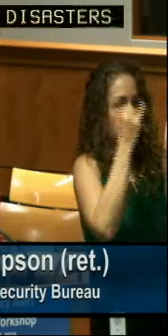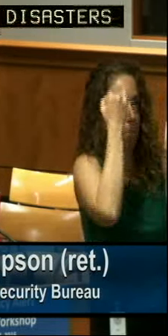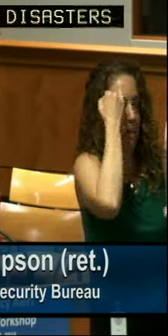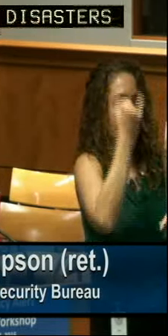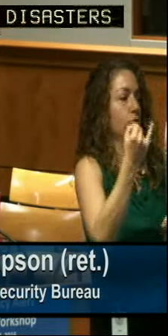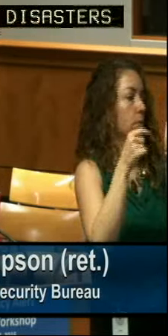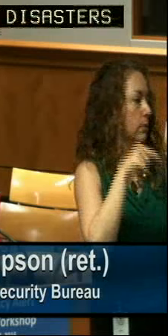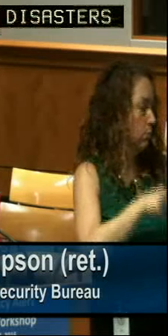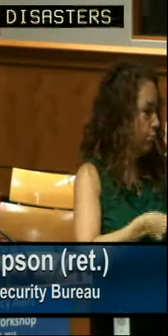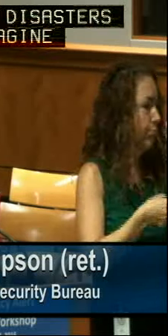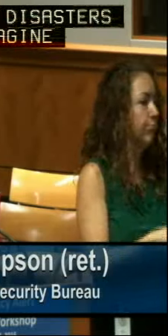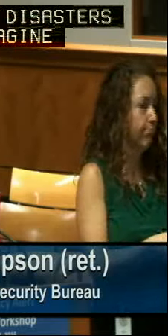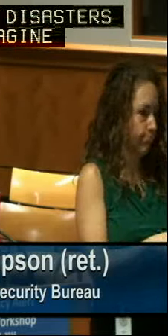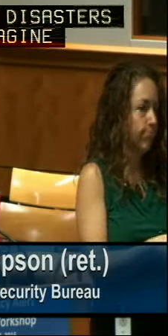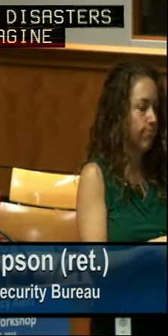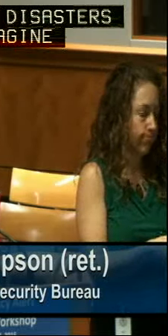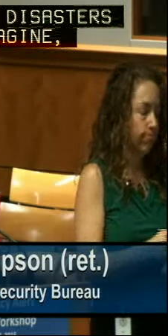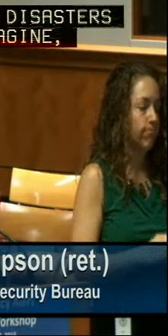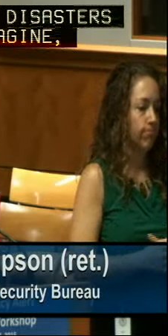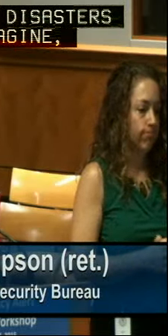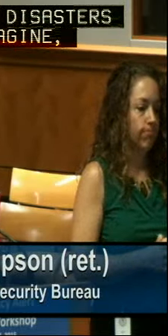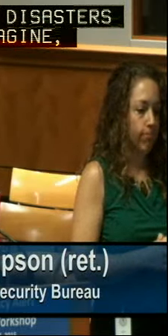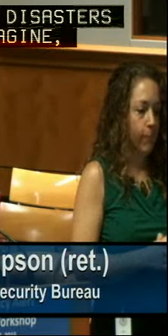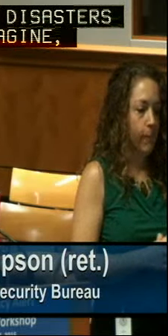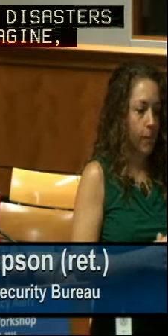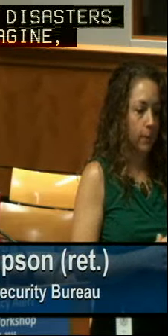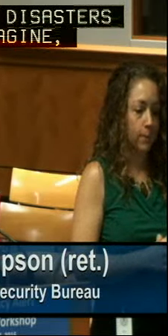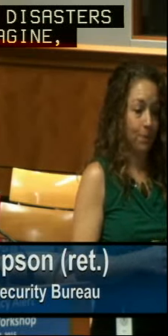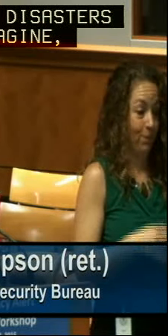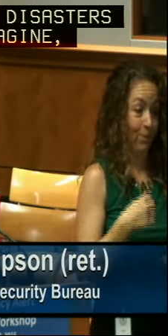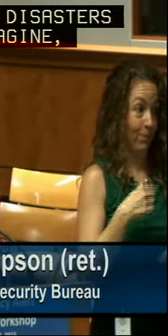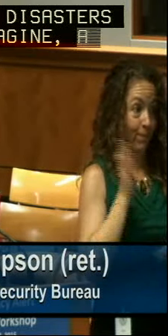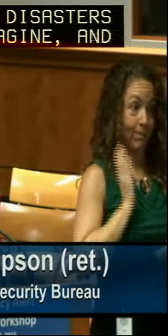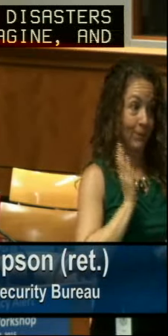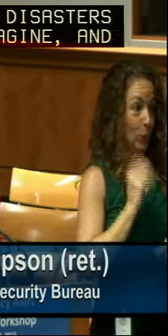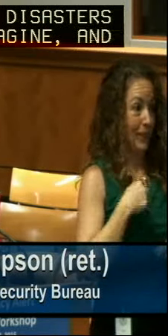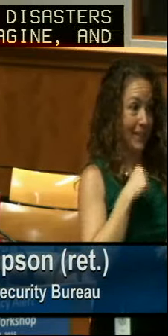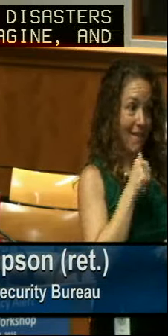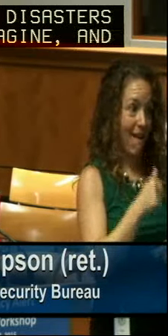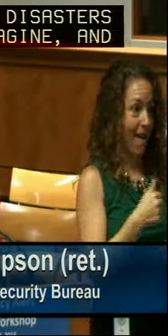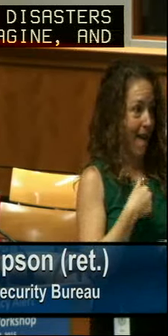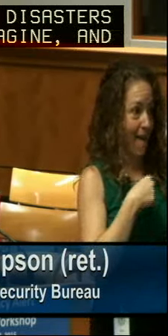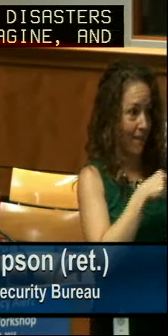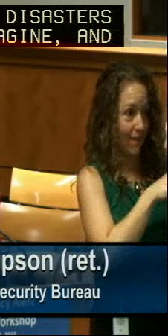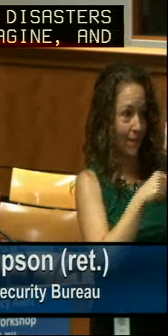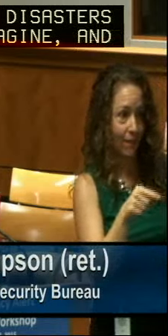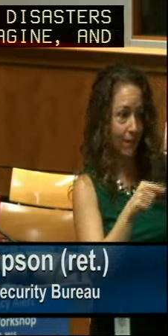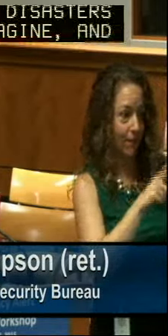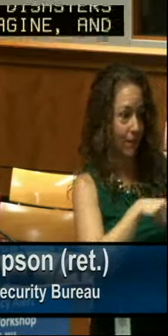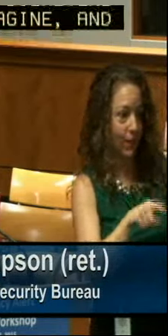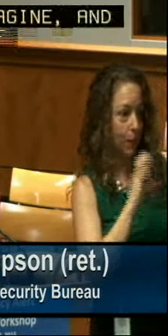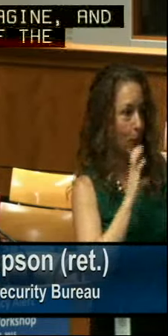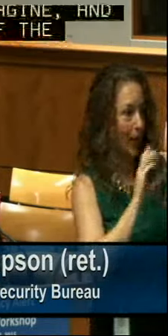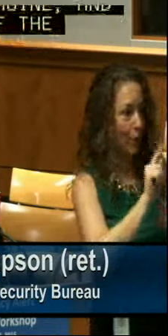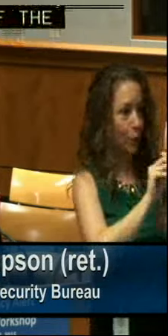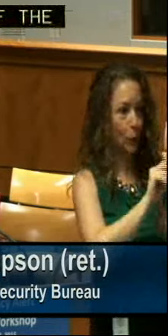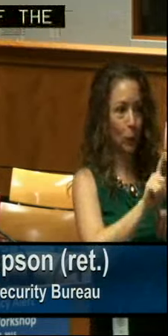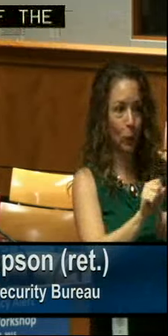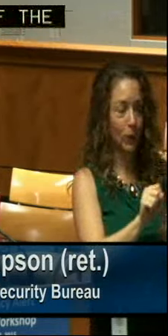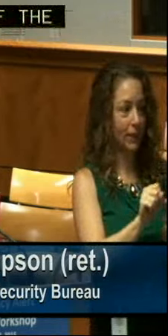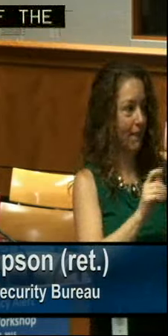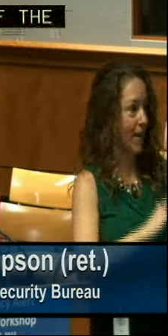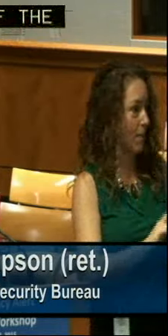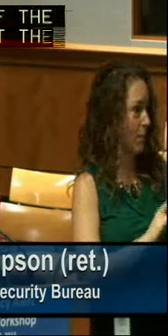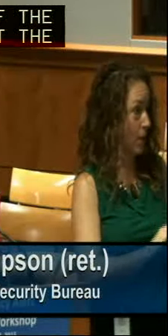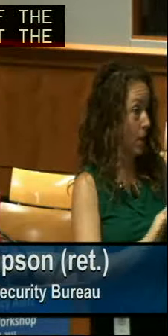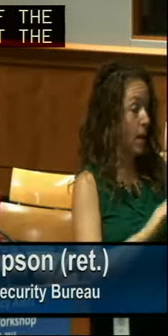we did not have all of the communication tools at the ready that we would have liked in